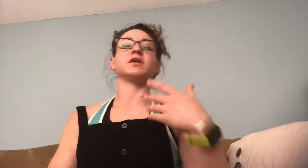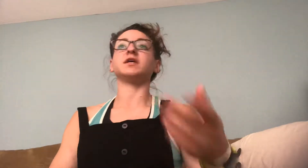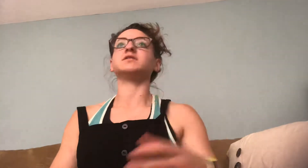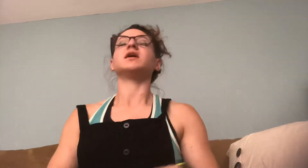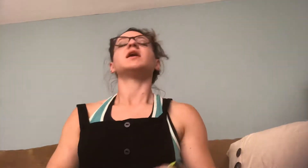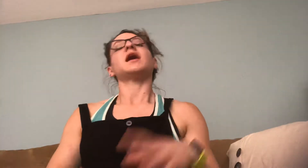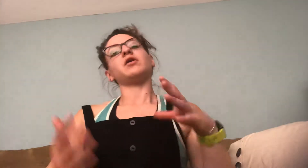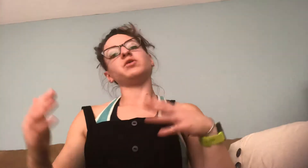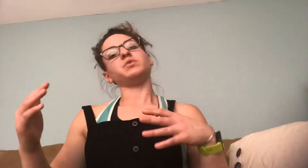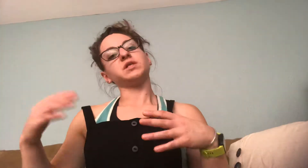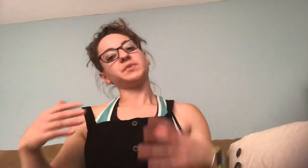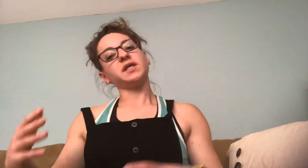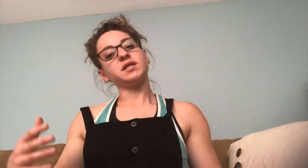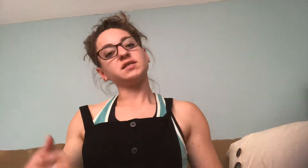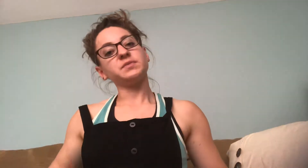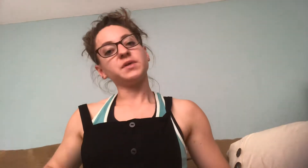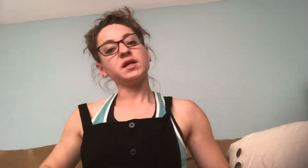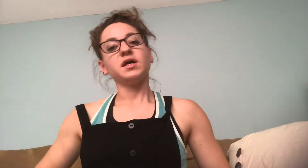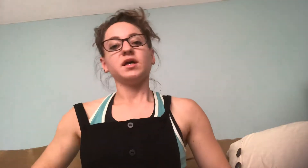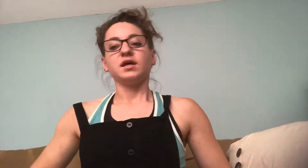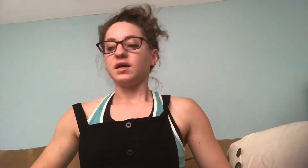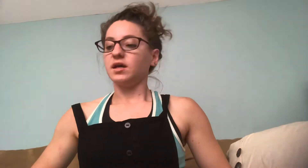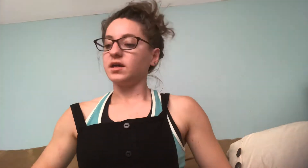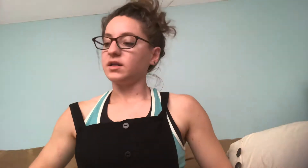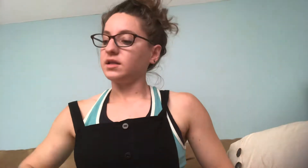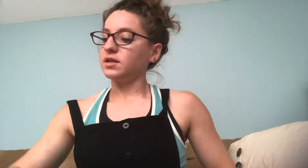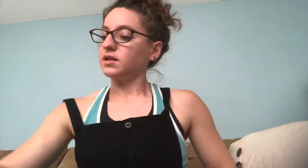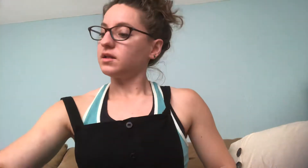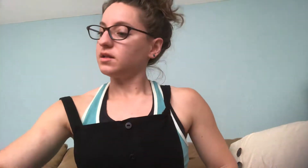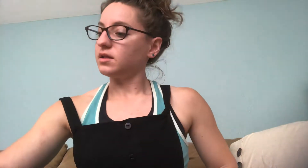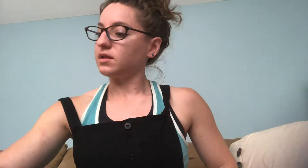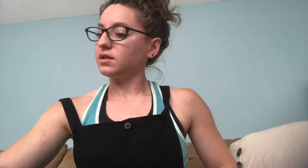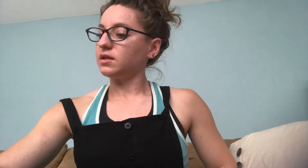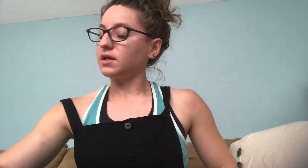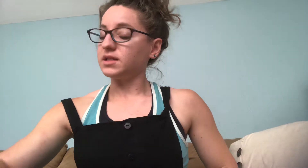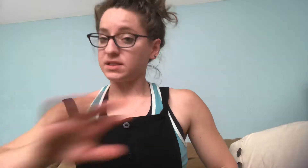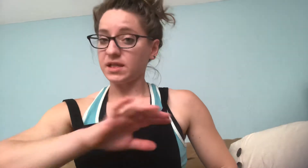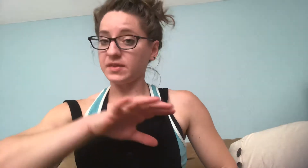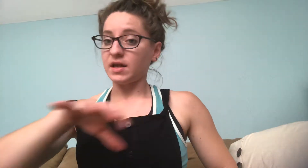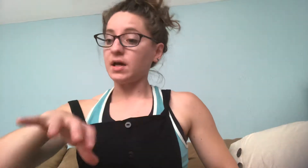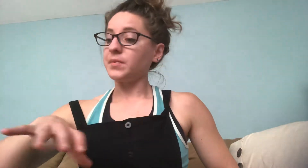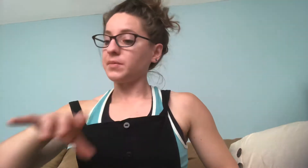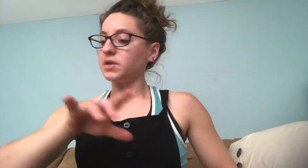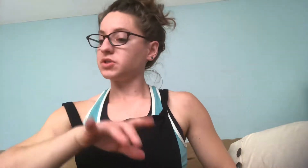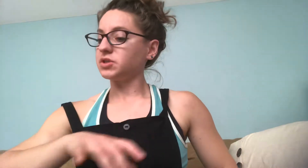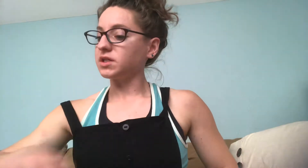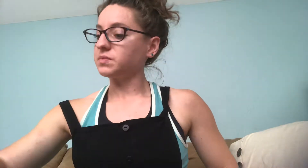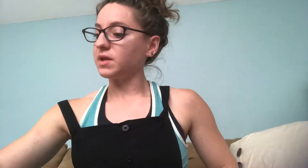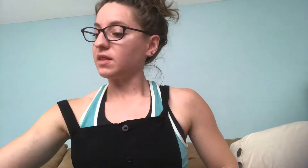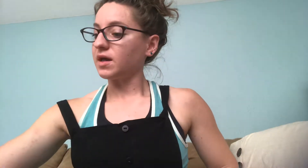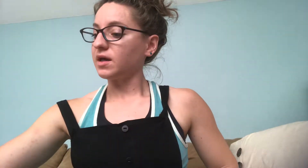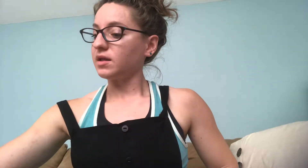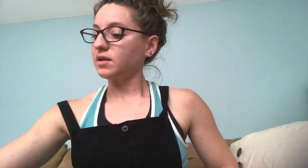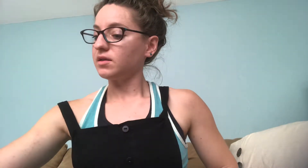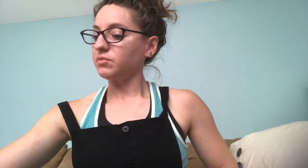kids, how you would explain that to somebody and set that up. I'm going to explain that